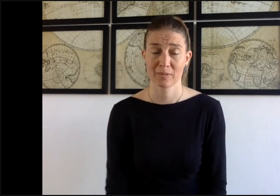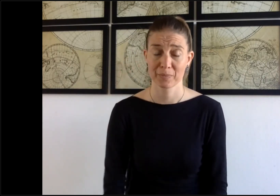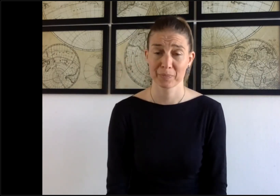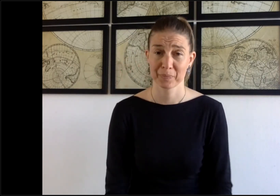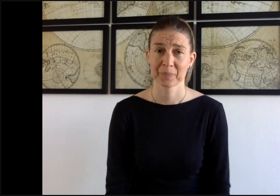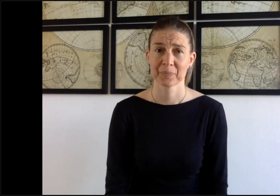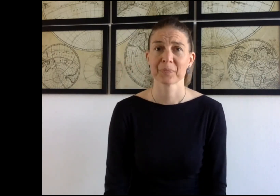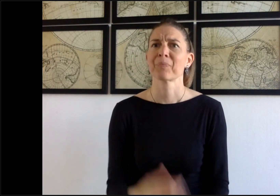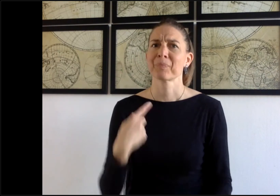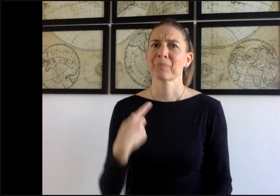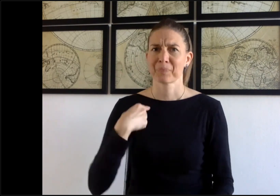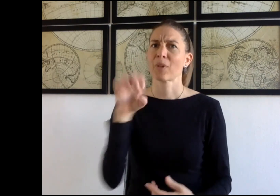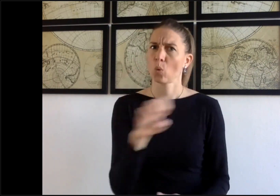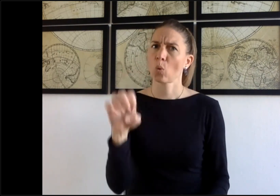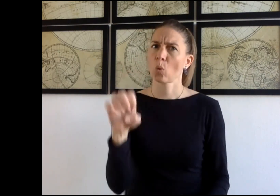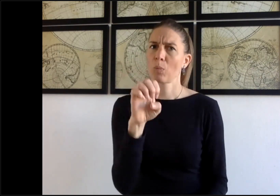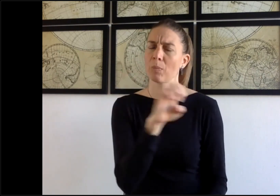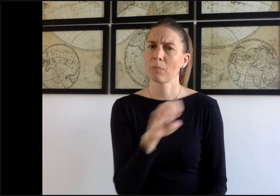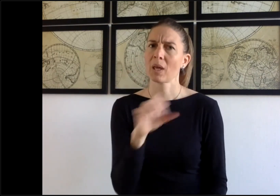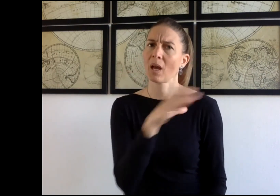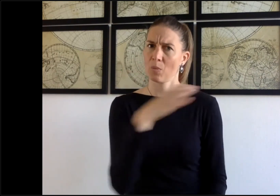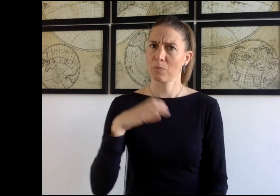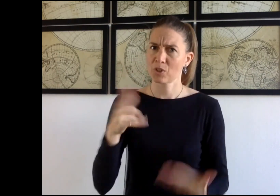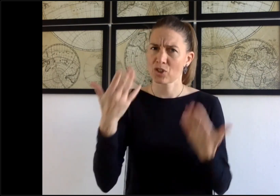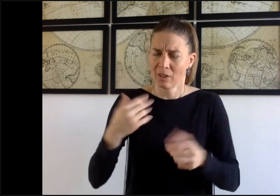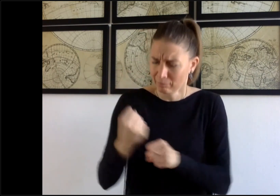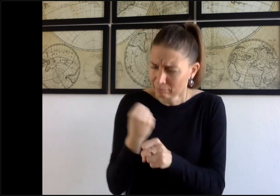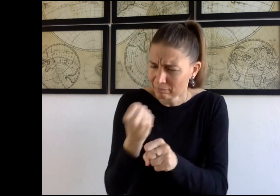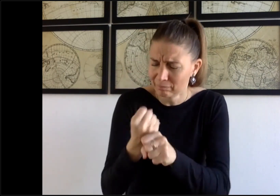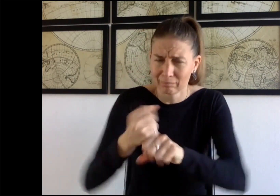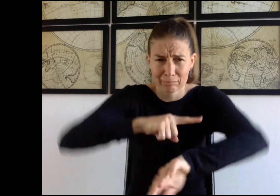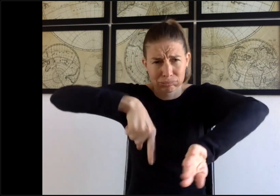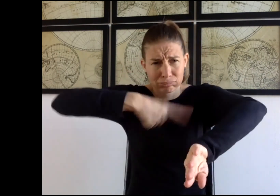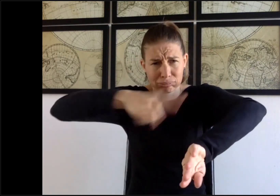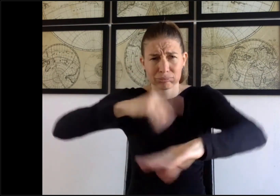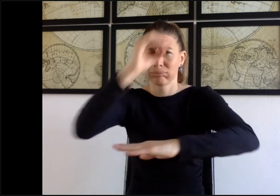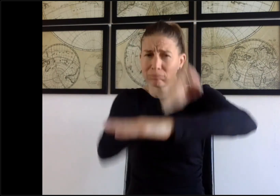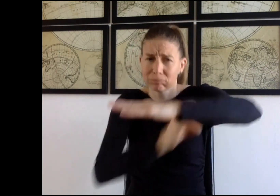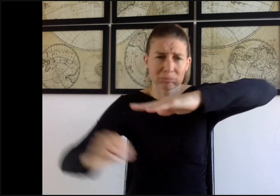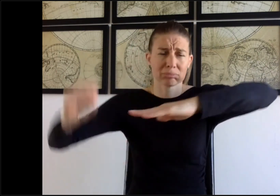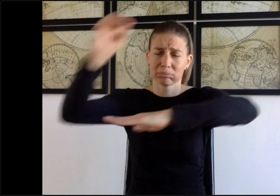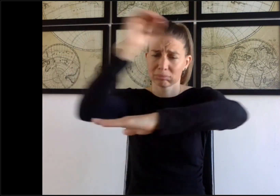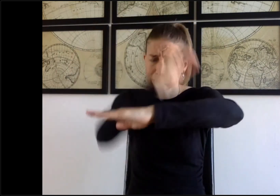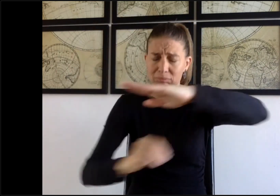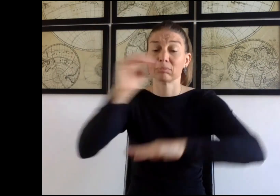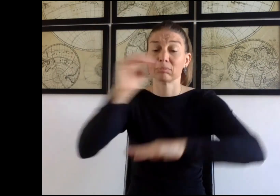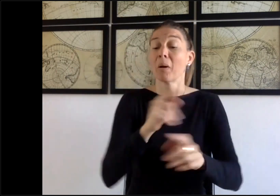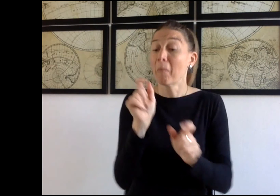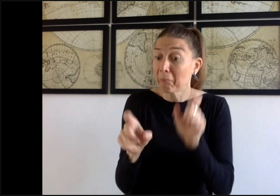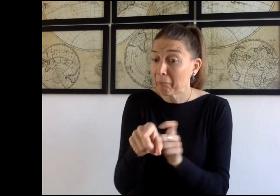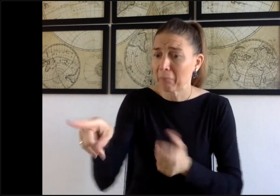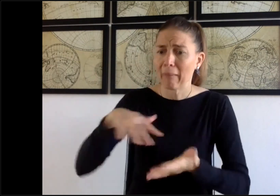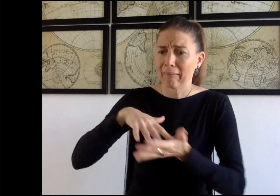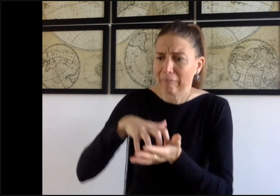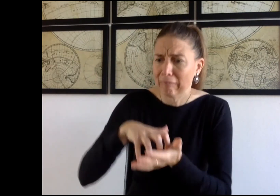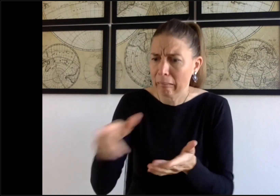to facilitate, to support the most vulnerable in our societies, and that certainly also